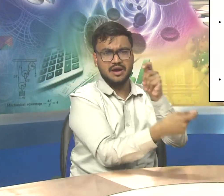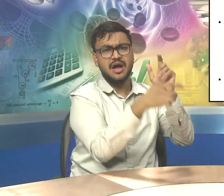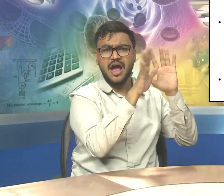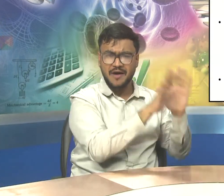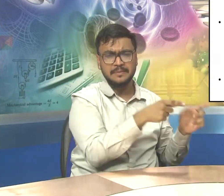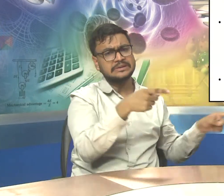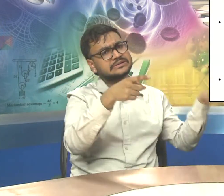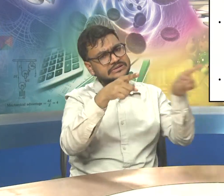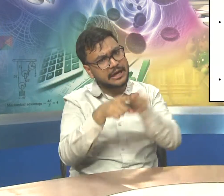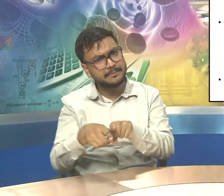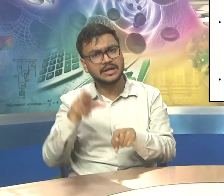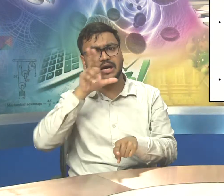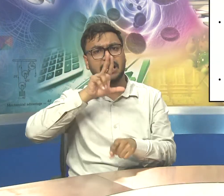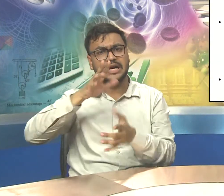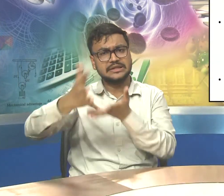the time.